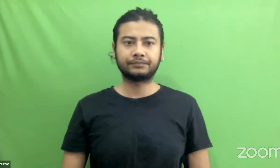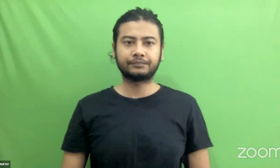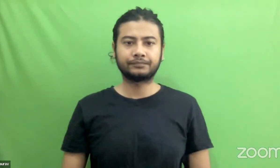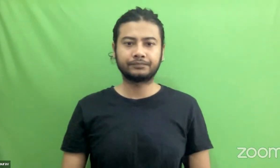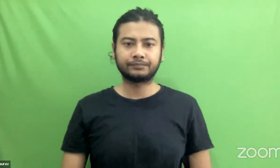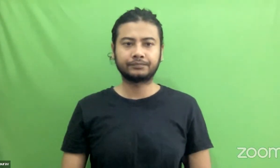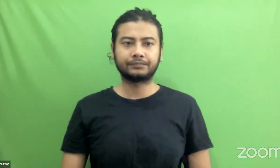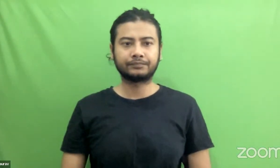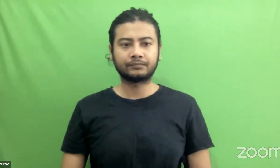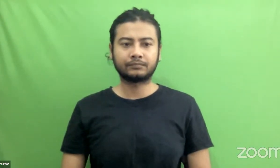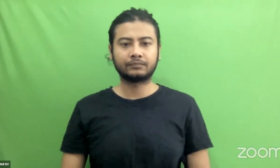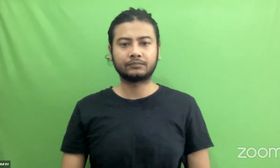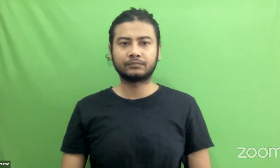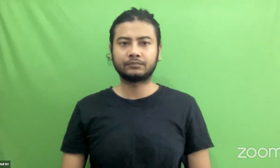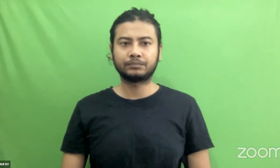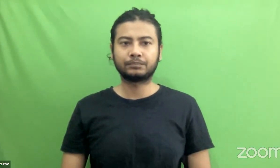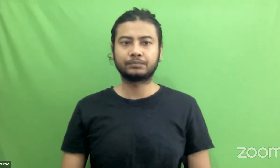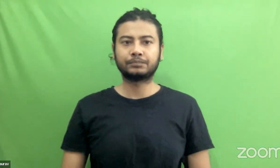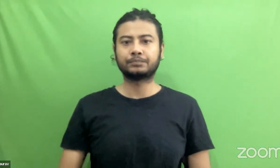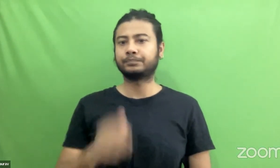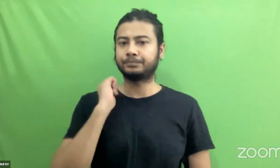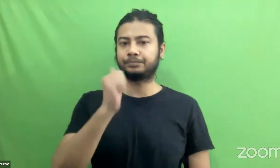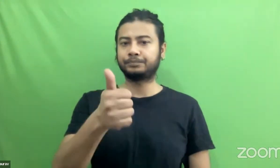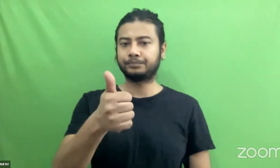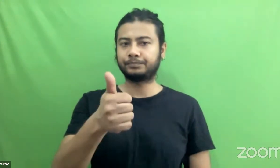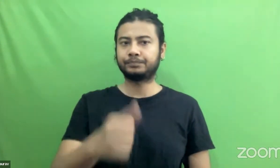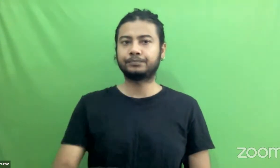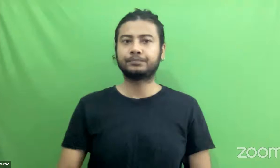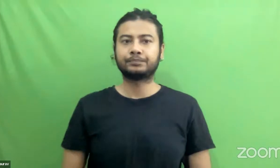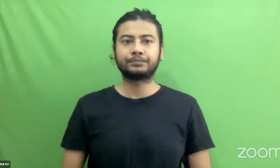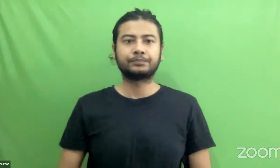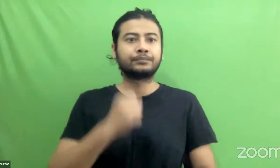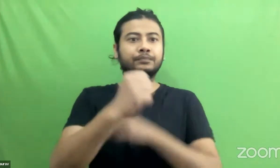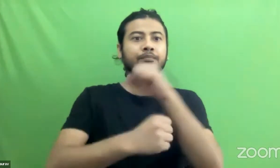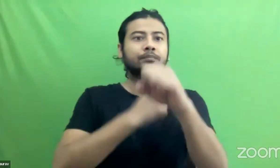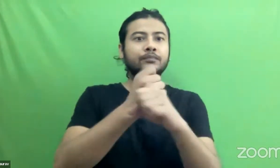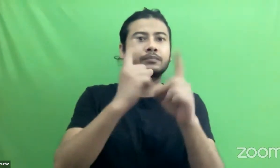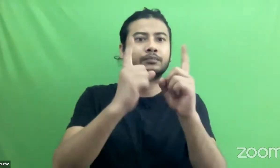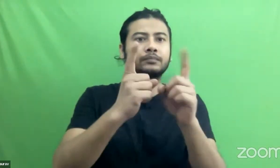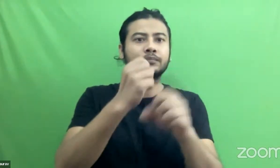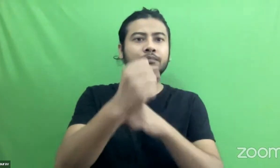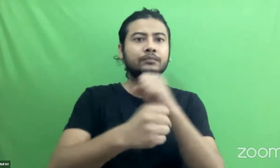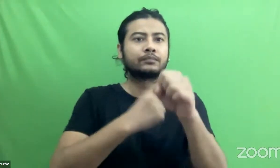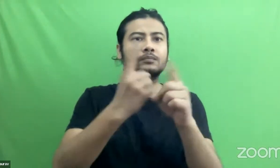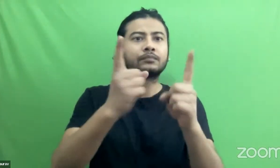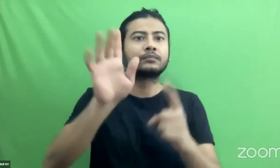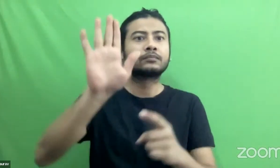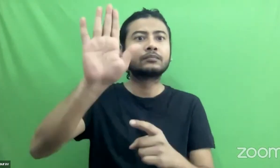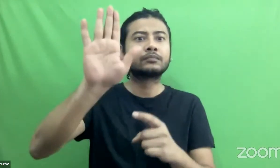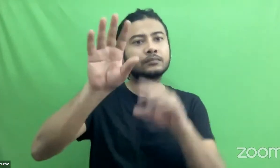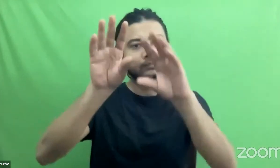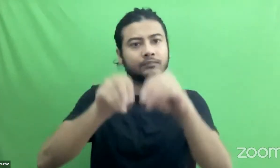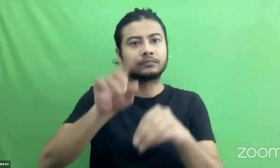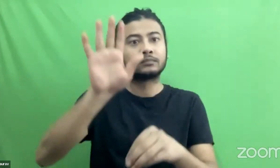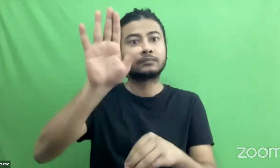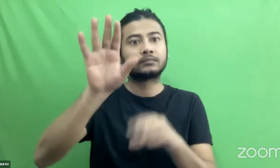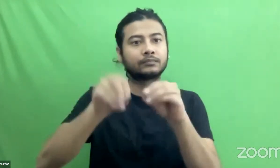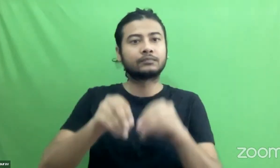So in the last class, we understood the meaning of our Bhakti Vriksha, that how Chaitanya Mahaprabhu is the tree of